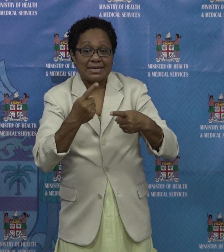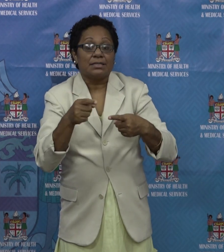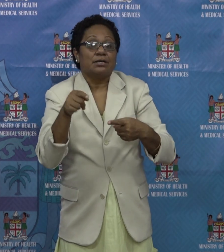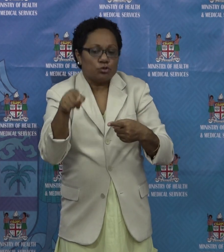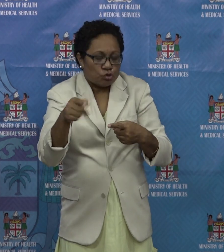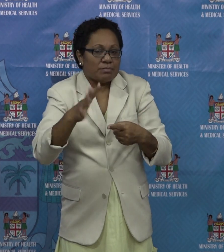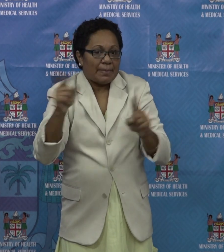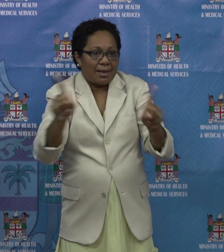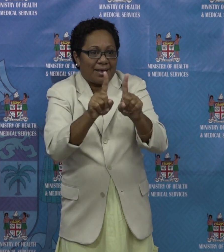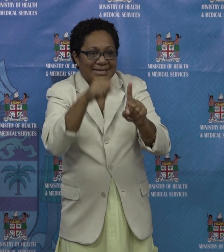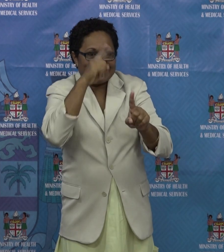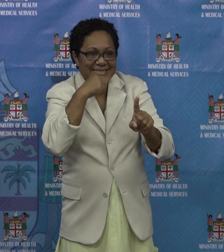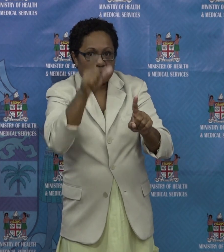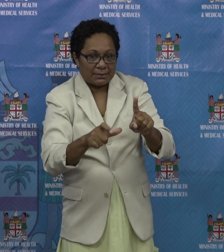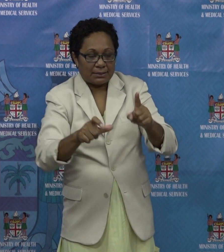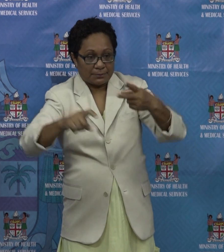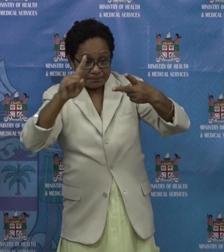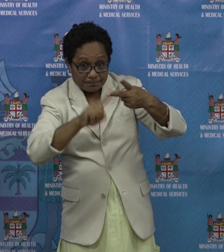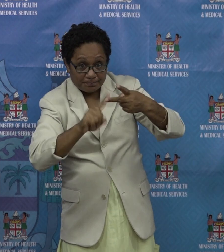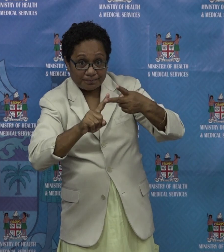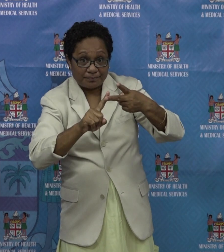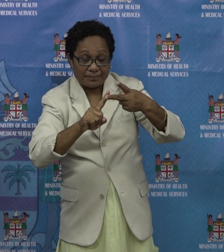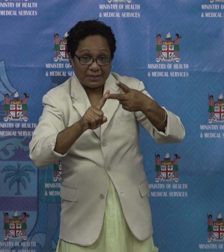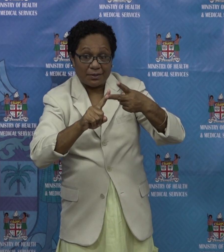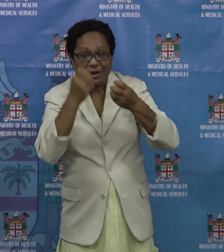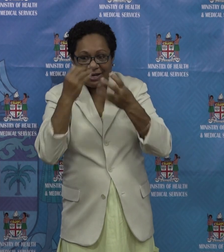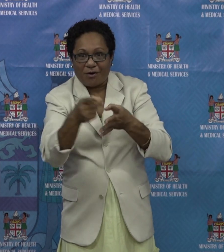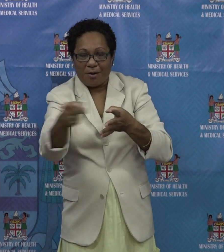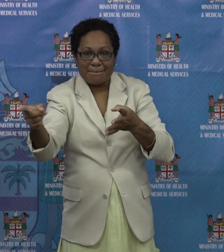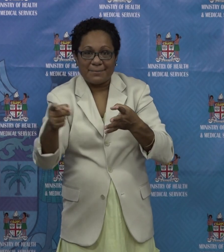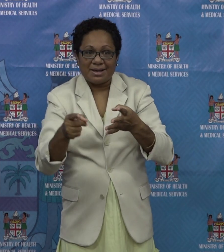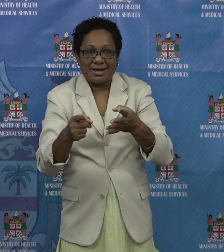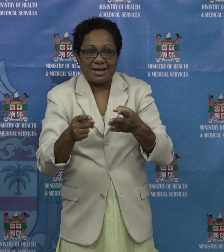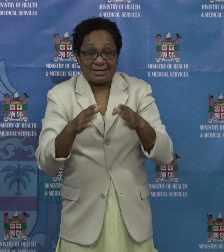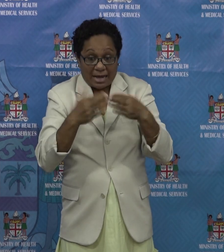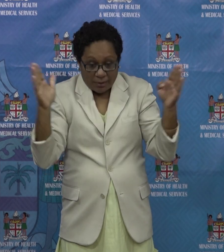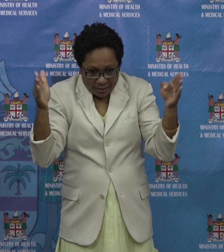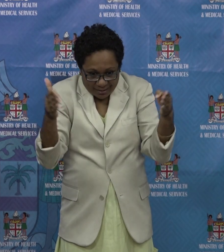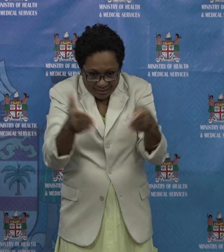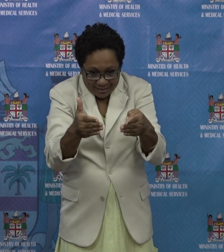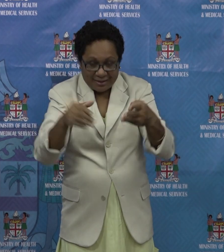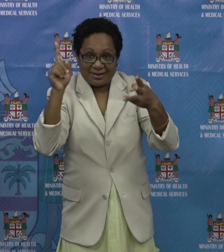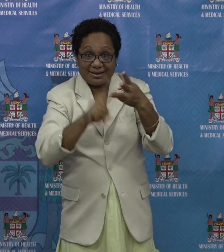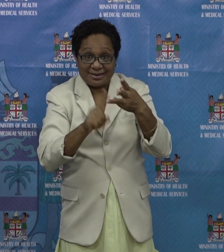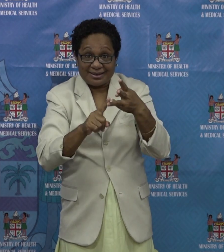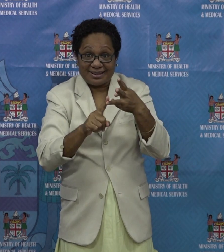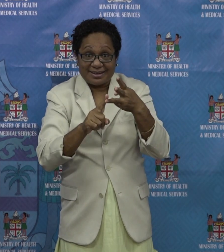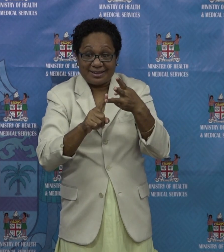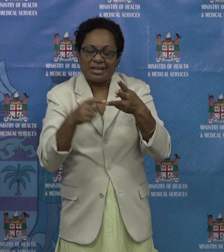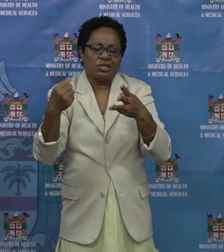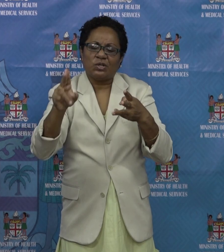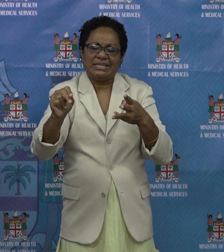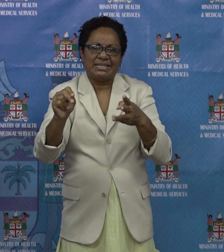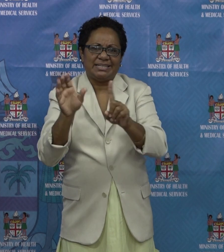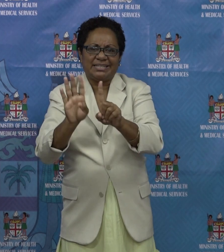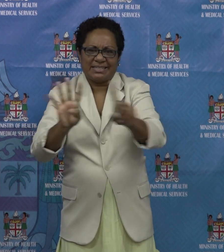contact, then the other one to say that we were narrowing the search, and finally the third one to say that you are no longer contact, you don't need to isolate,